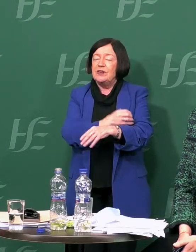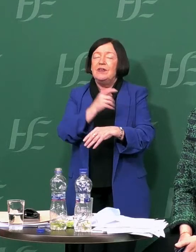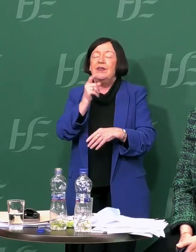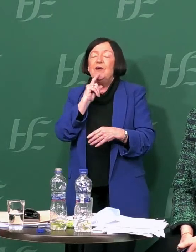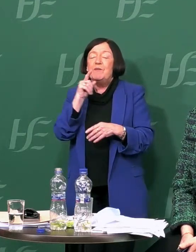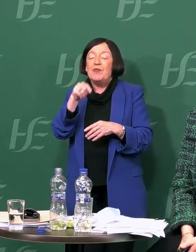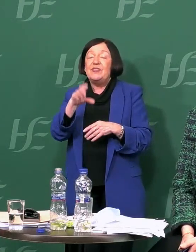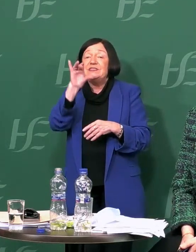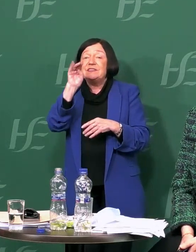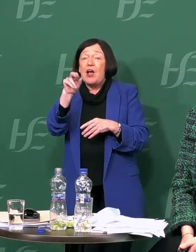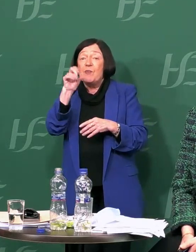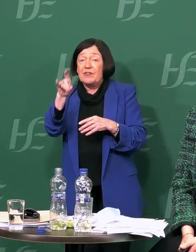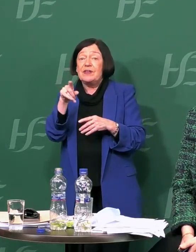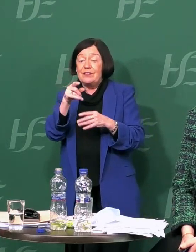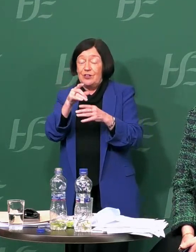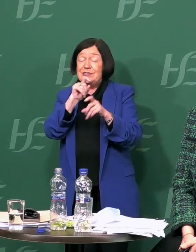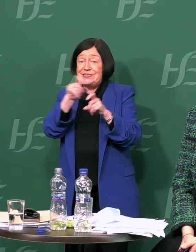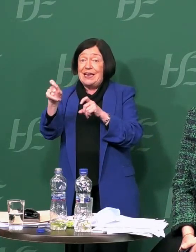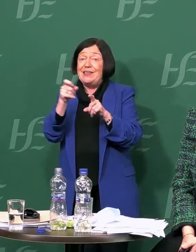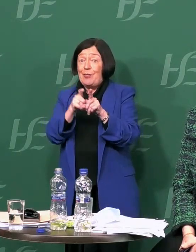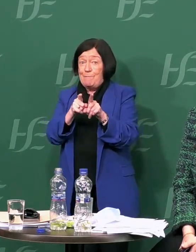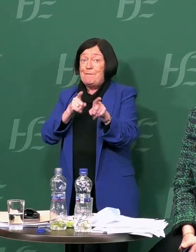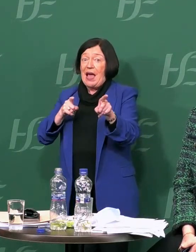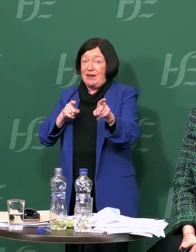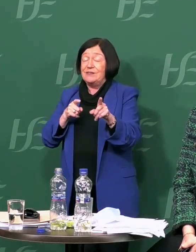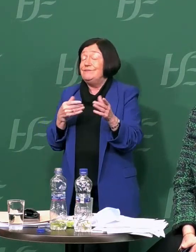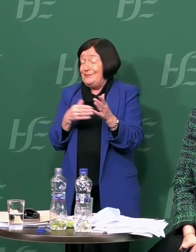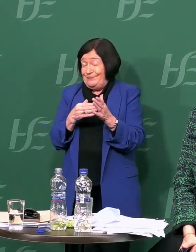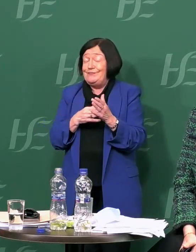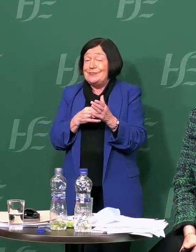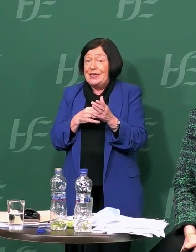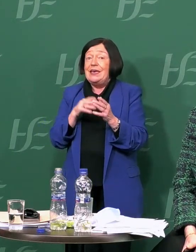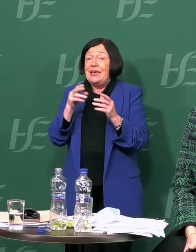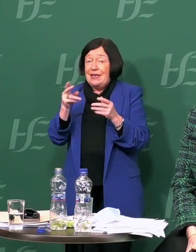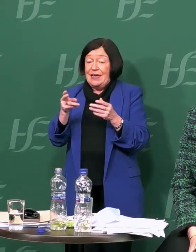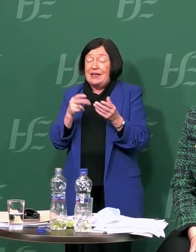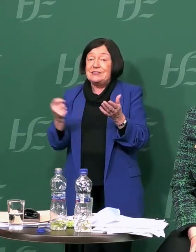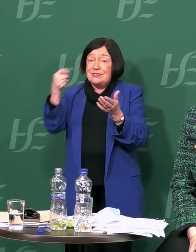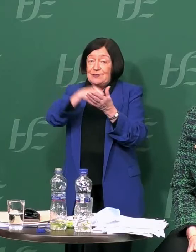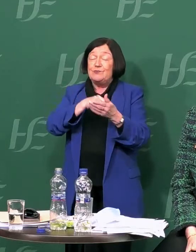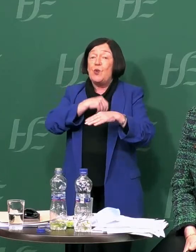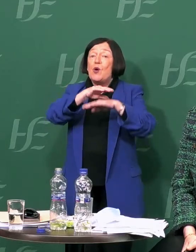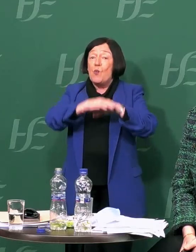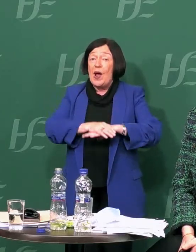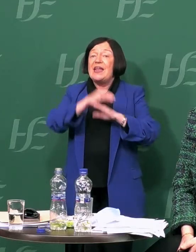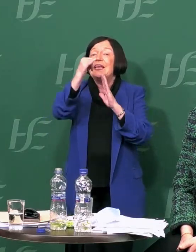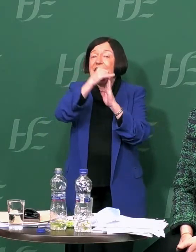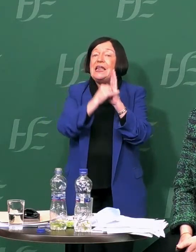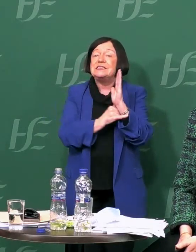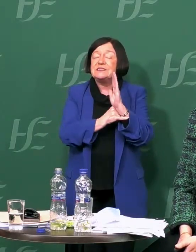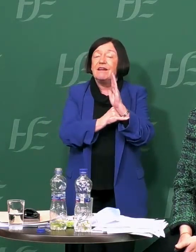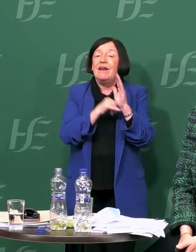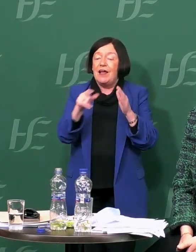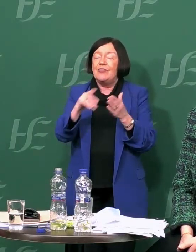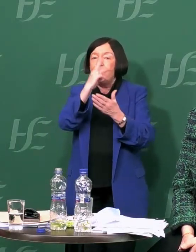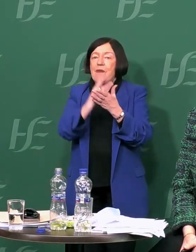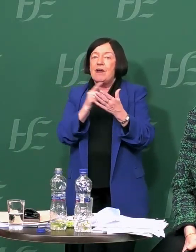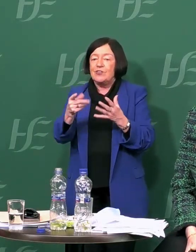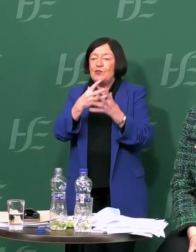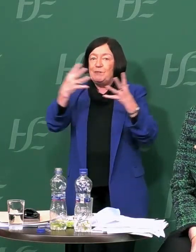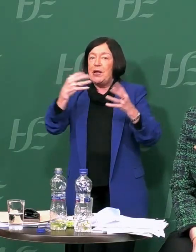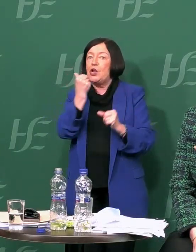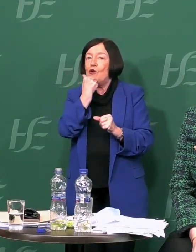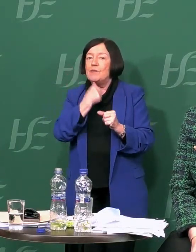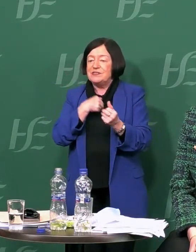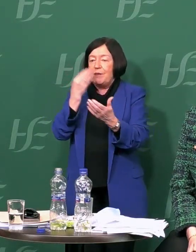But certainly the cyber attack, there is a backlog that is still there. There's no doubt about it. It has contributed to our waiting lists, and they are part of those big numbers